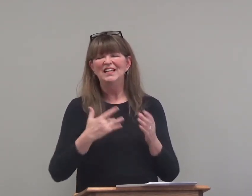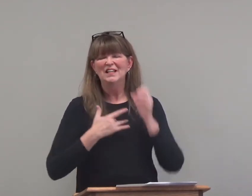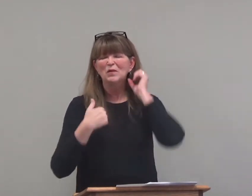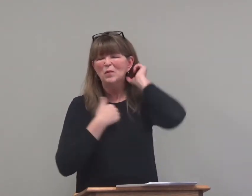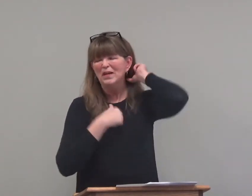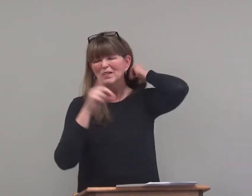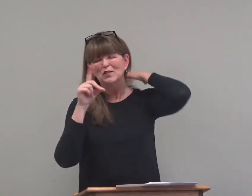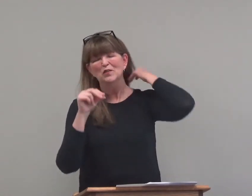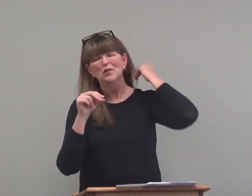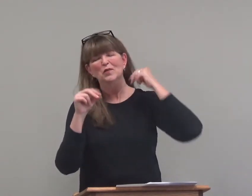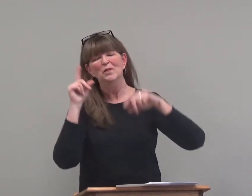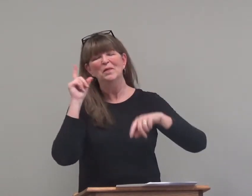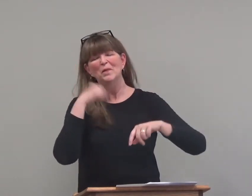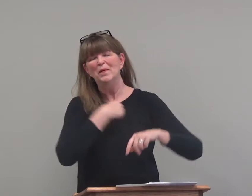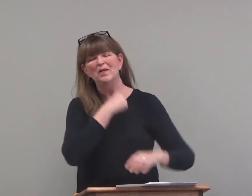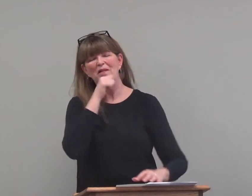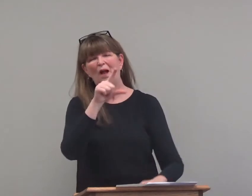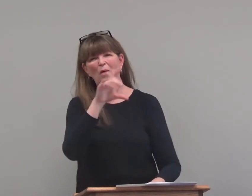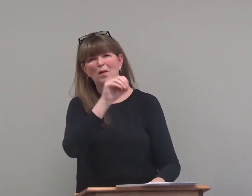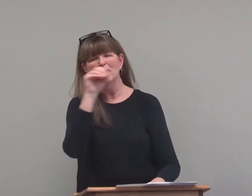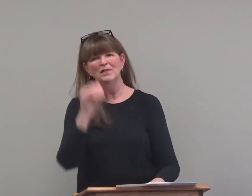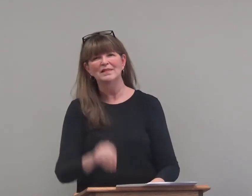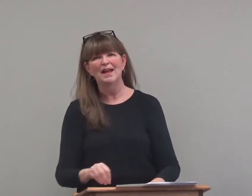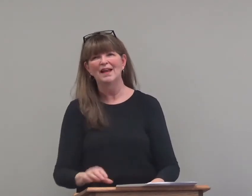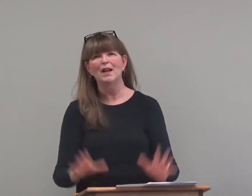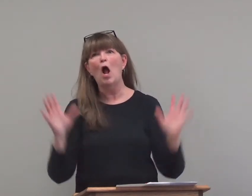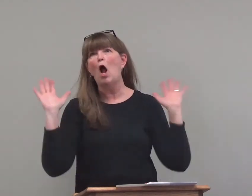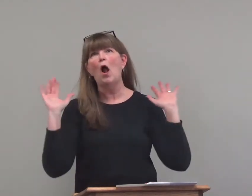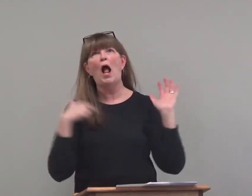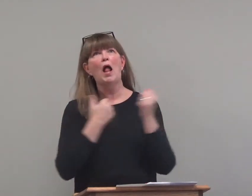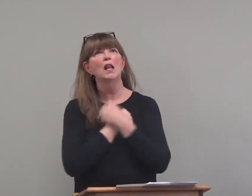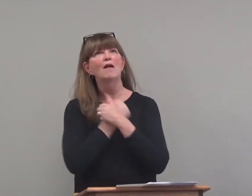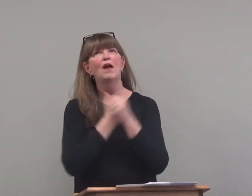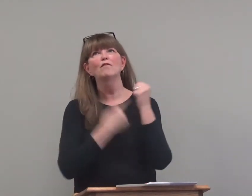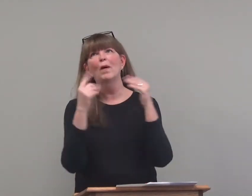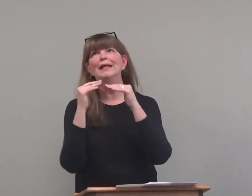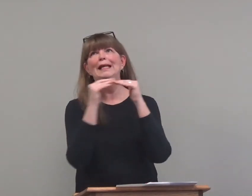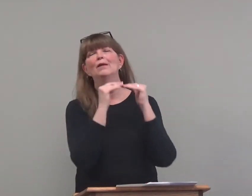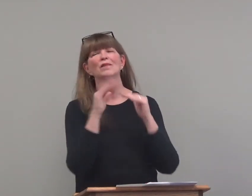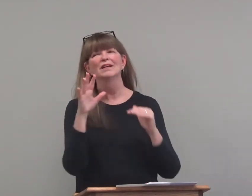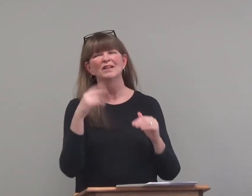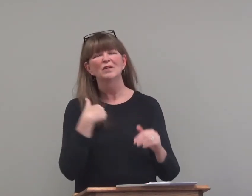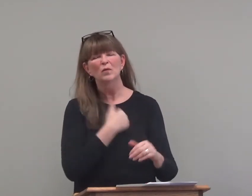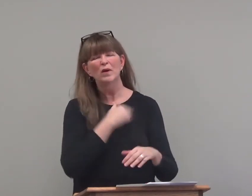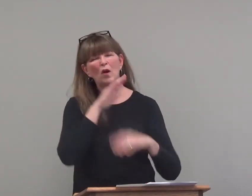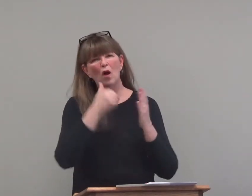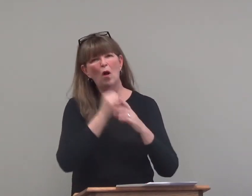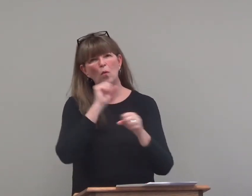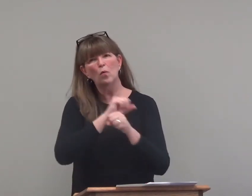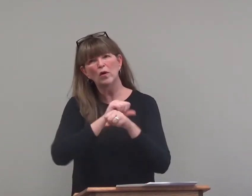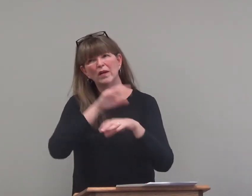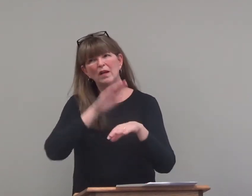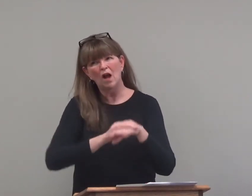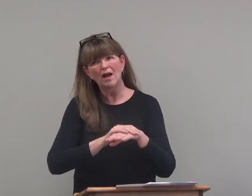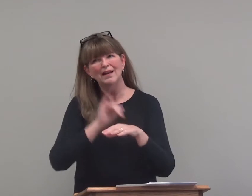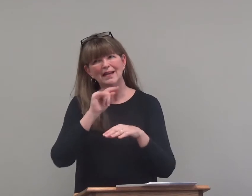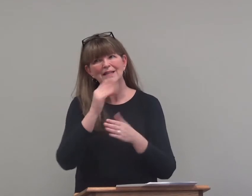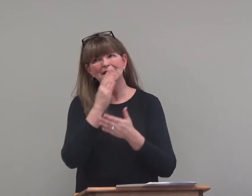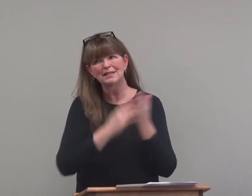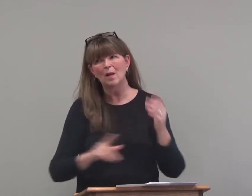racist feelings. We do. We're not 100% able to love everyone equally. We're all still